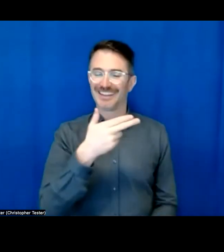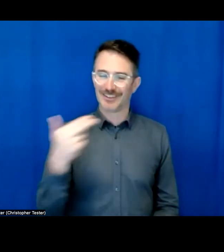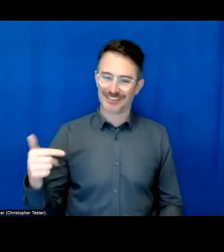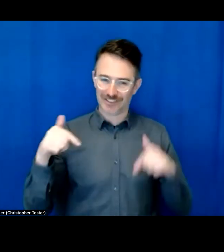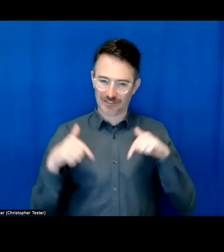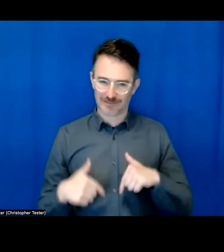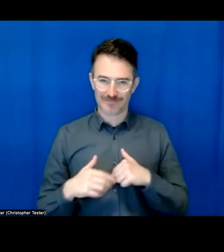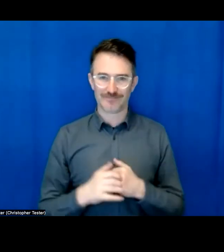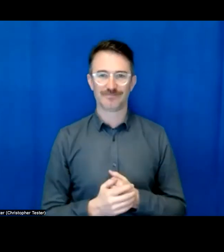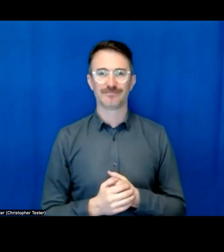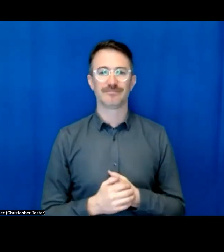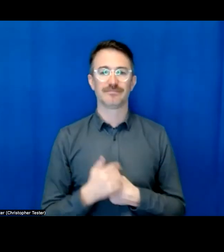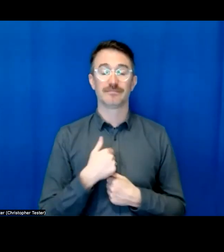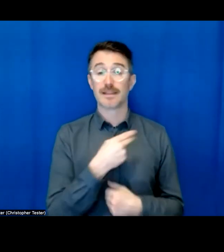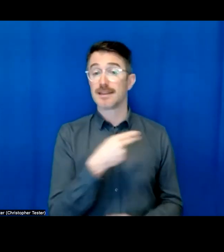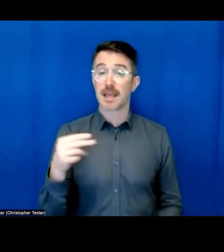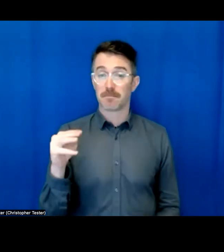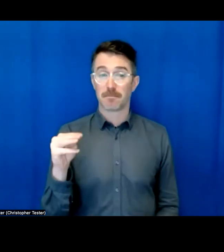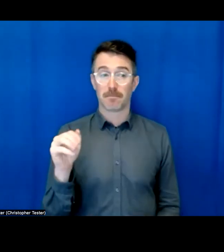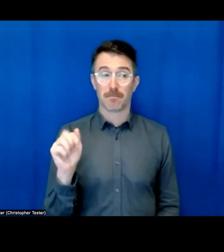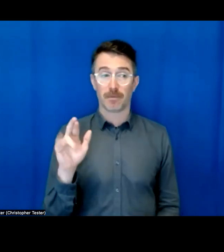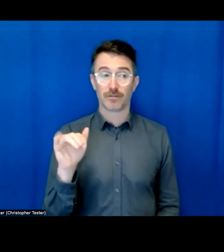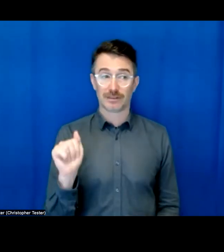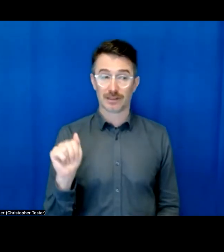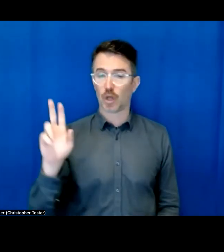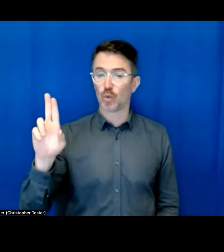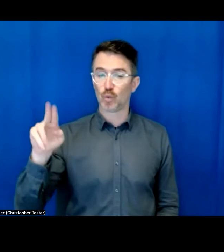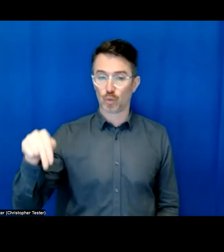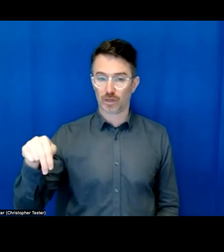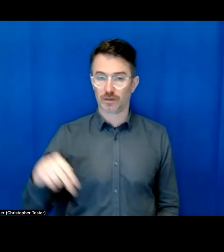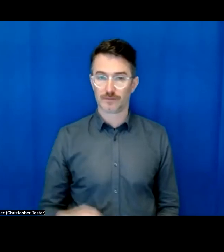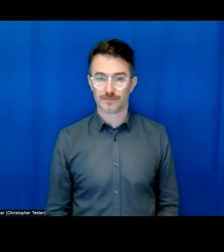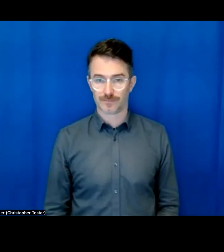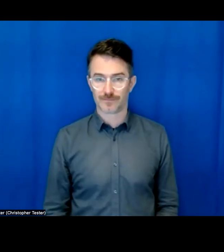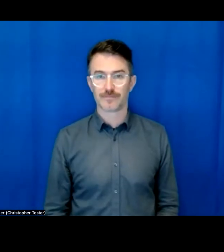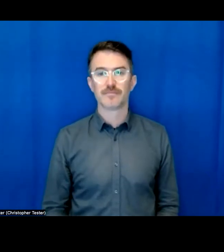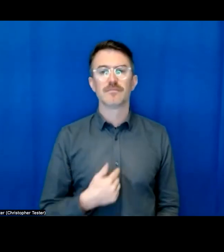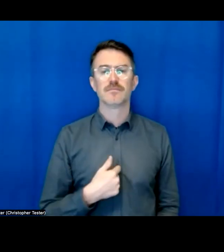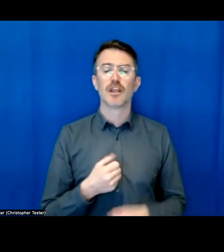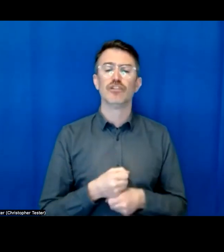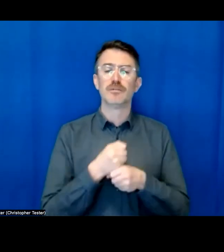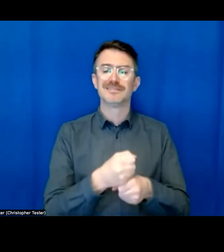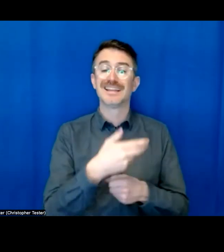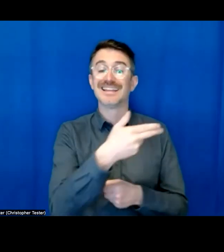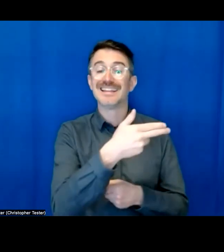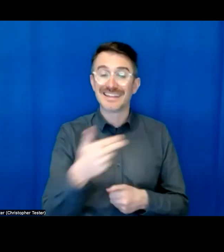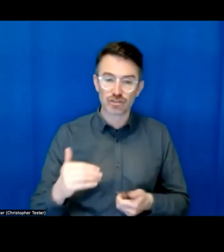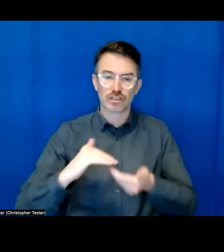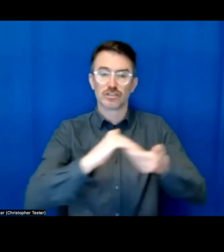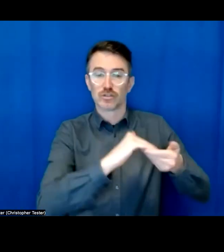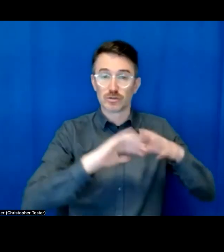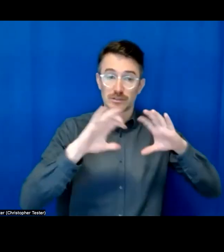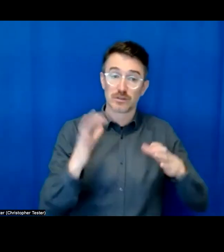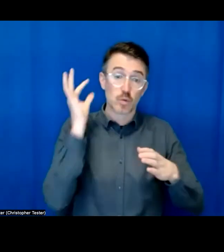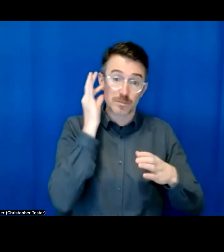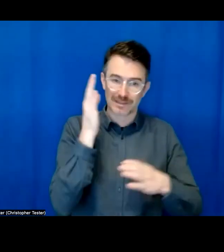Uwan. I am representing Indonesian Association of Women with Disabilities, and it is a great